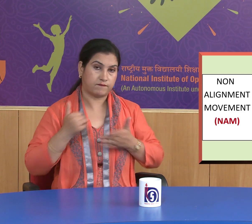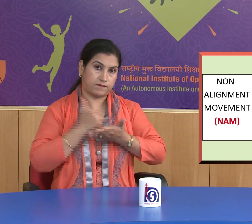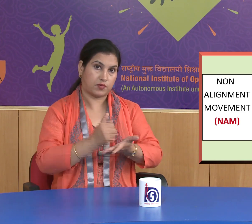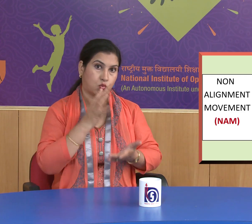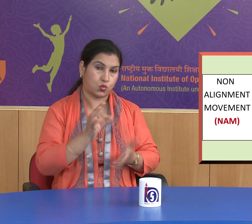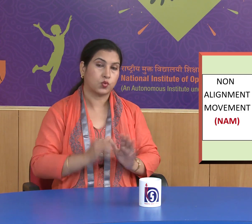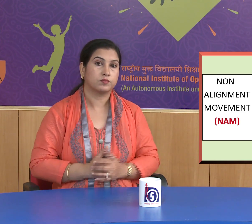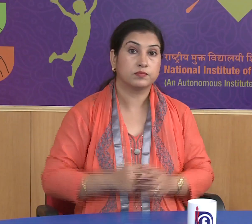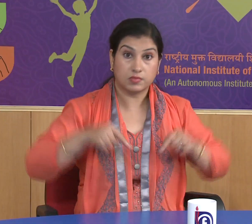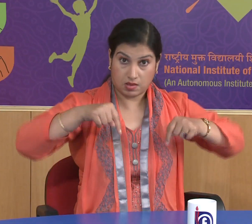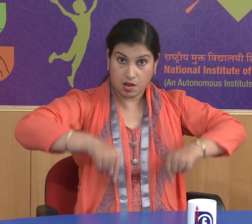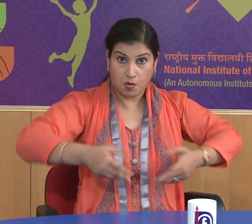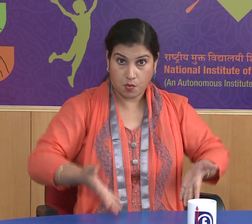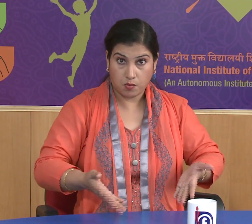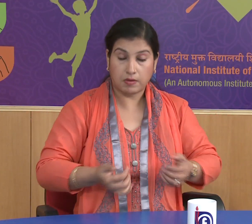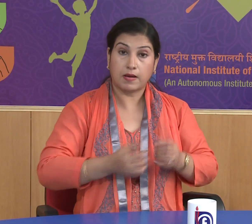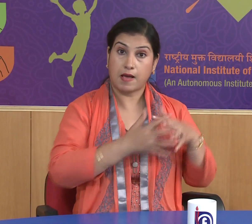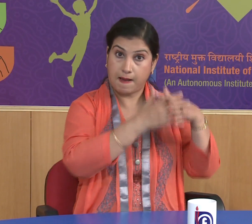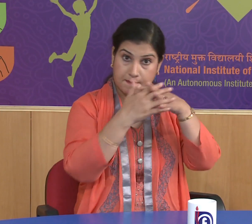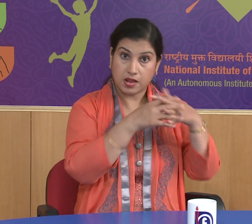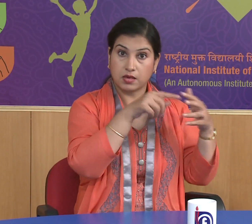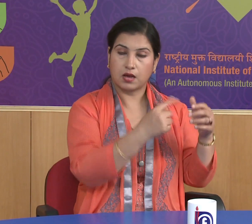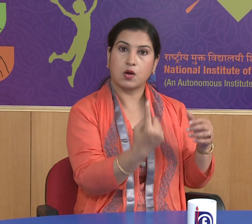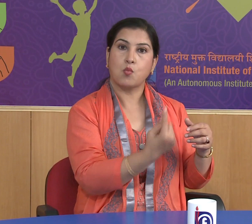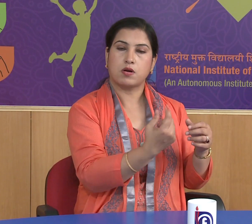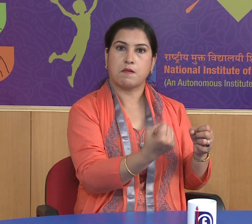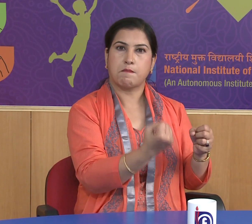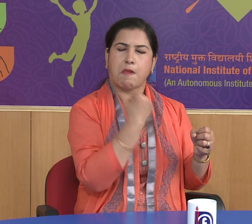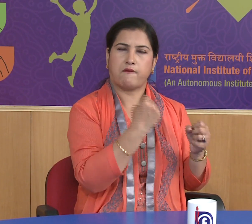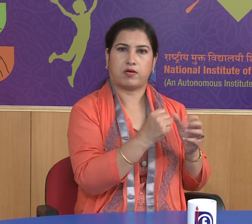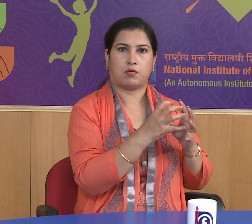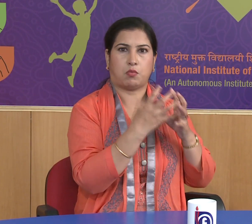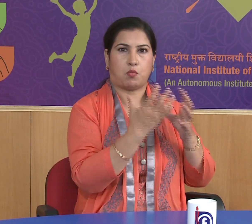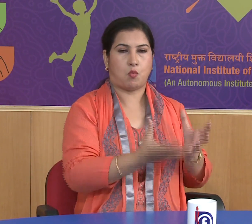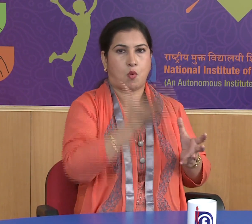As today, America is the only superpower in the world.